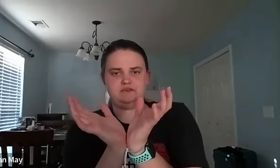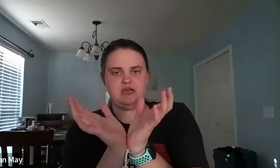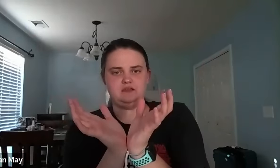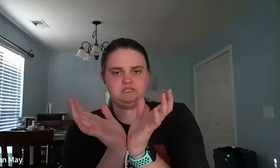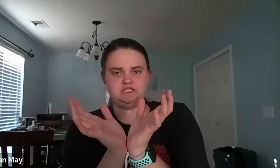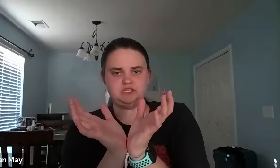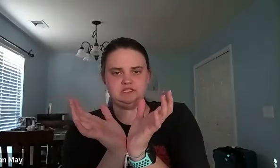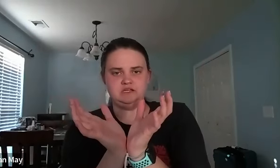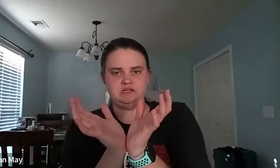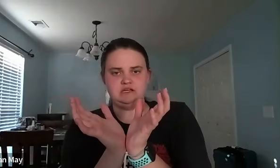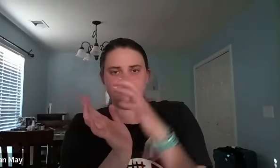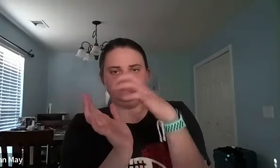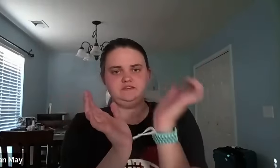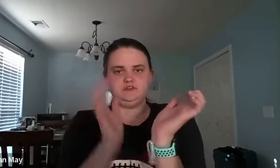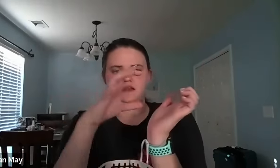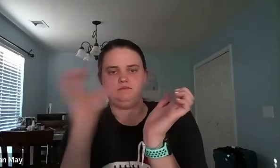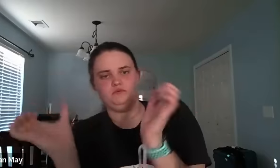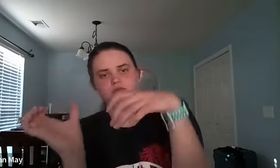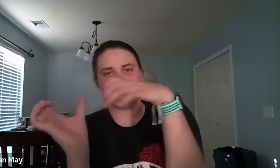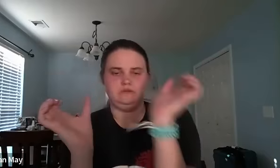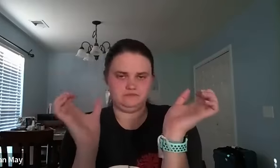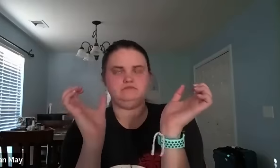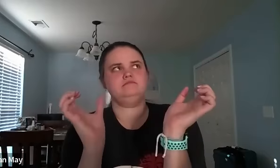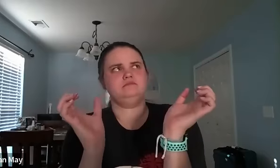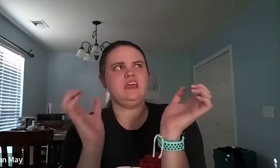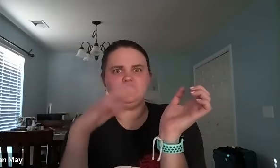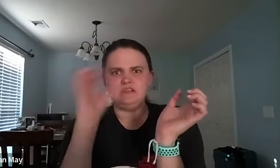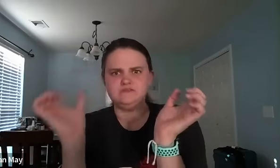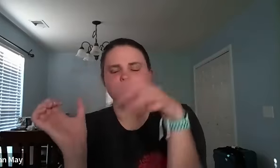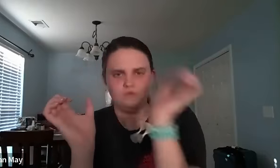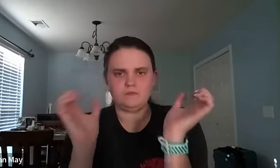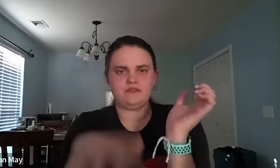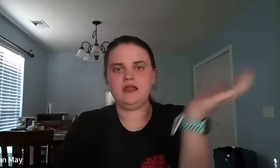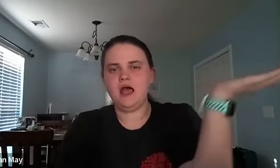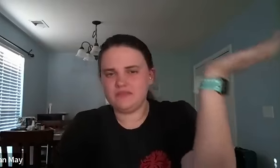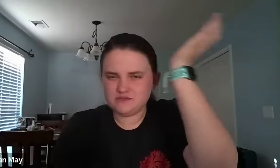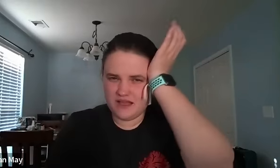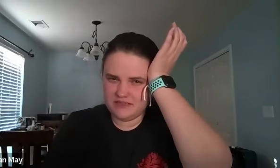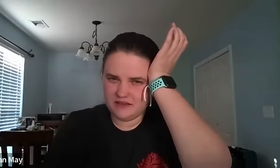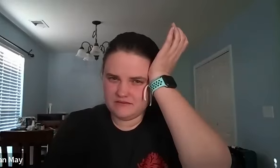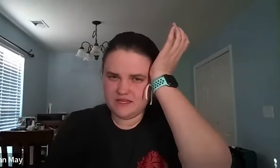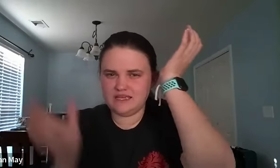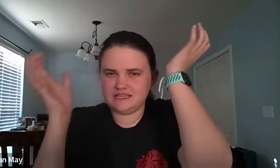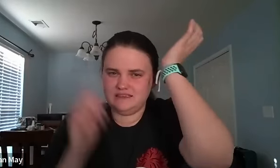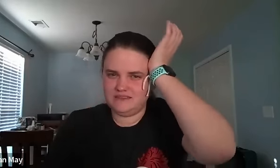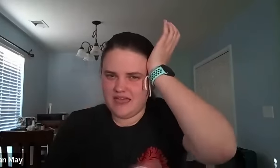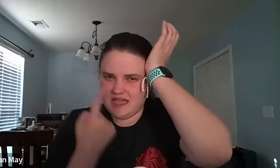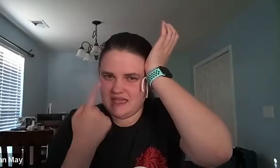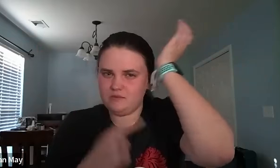that position, and the leaves you kind of pull, or the leaves, you pull them like that. That's what I think of. Is like the head with